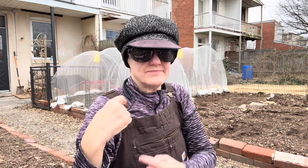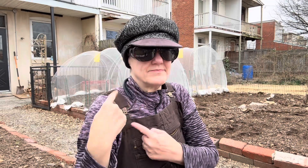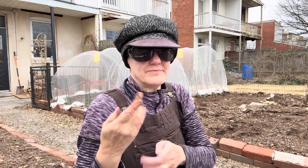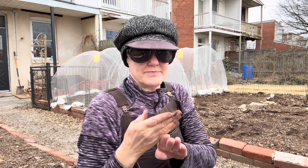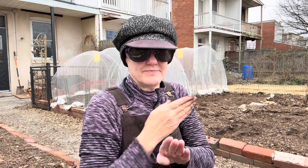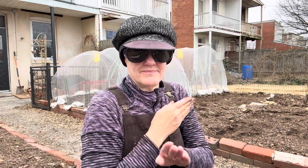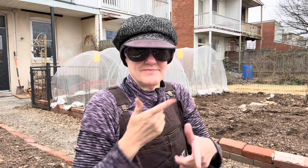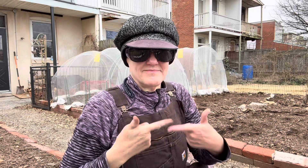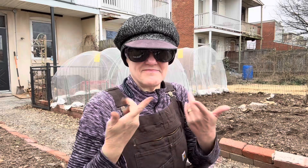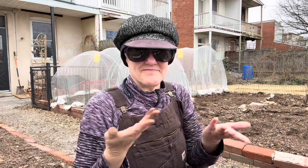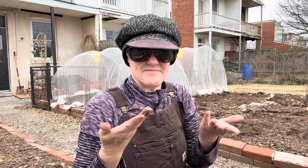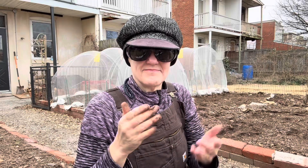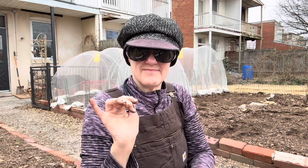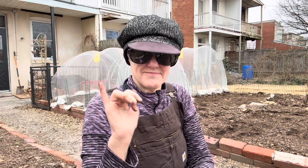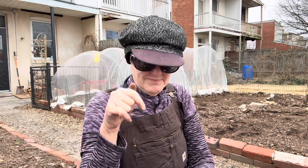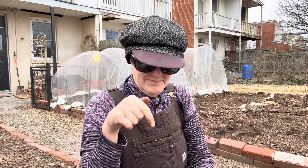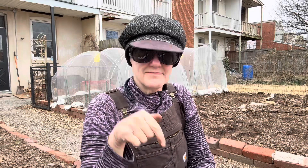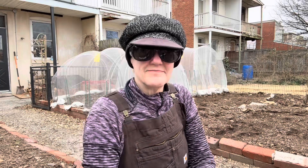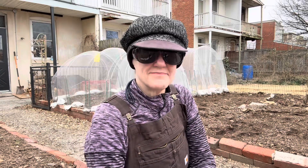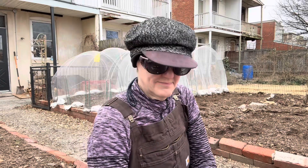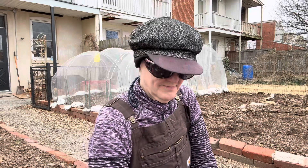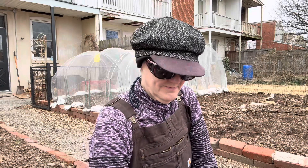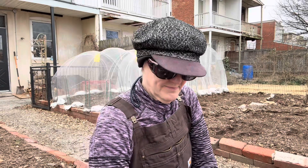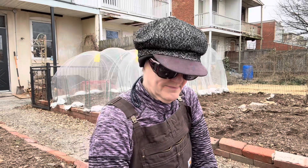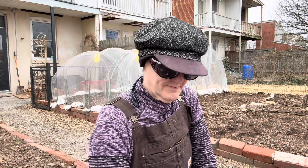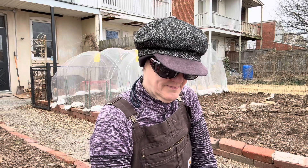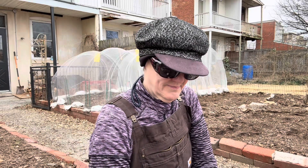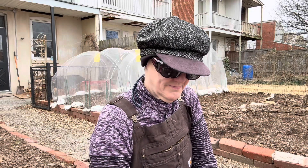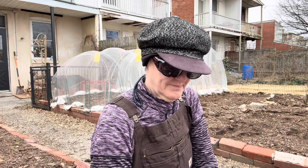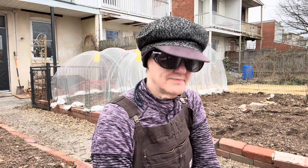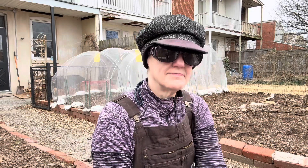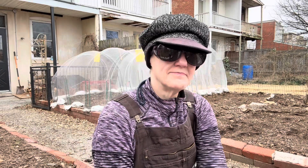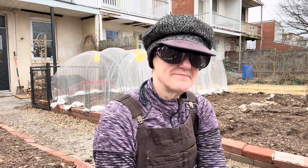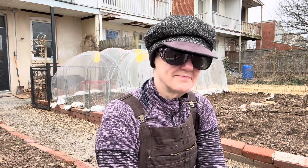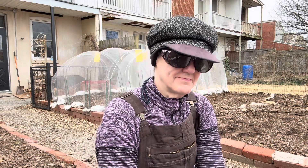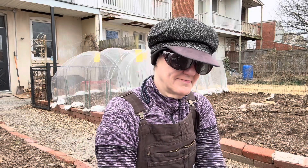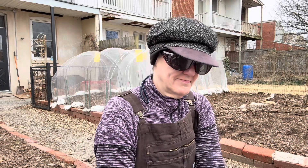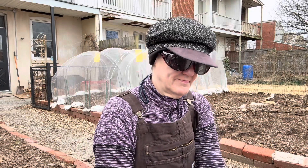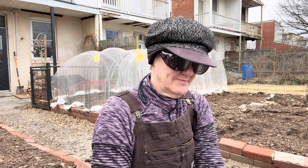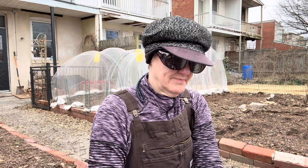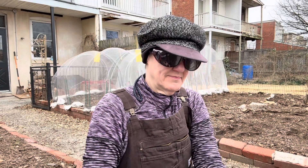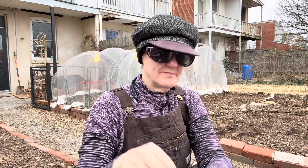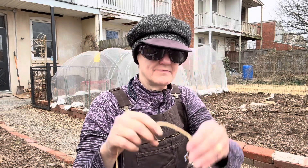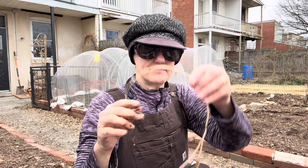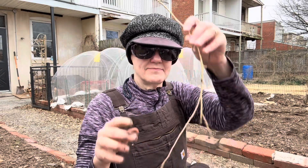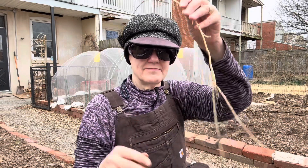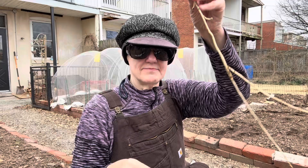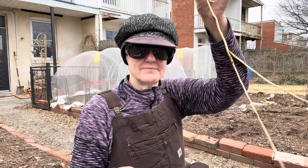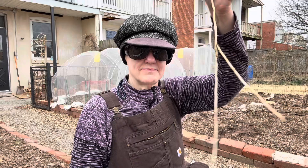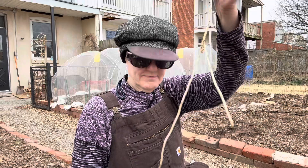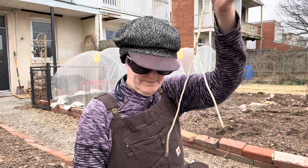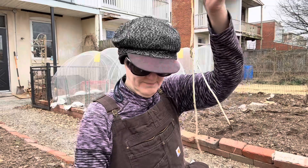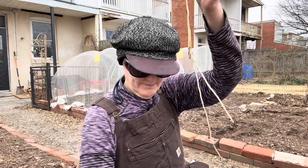and very invasive. They were here before we moved in. Here's an example of the roots.